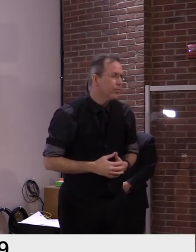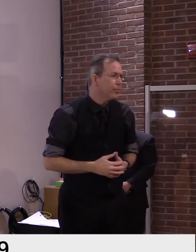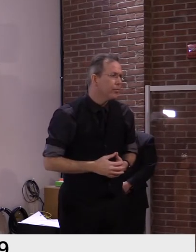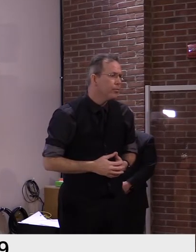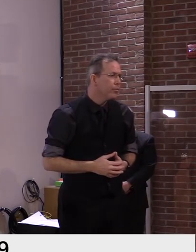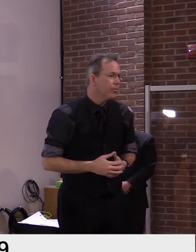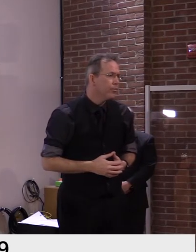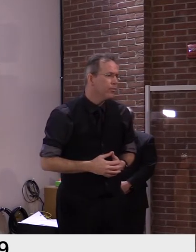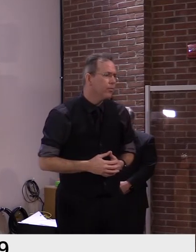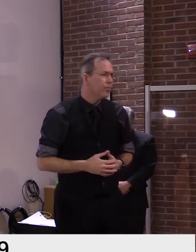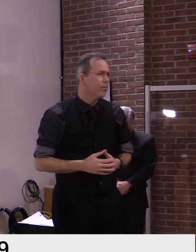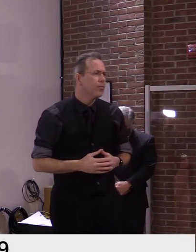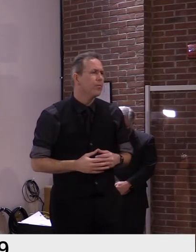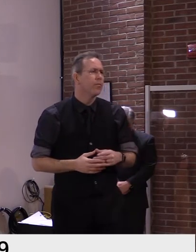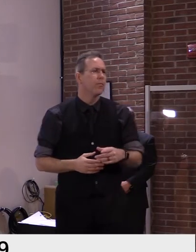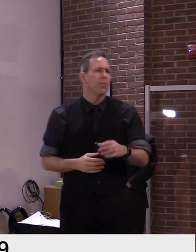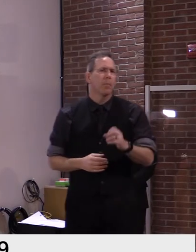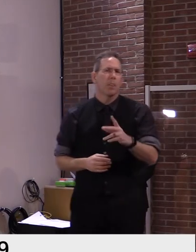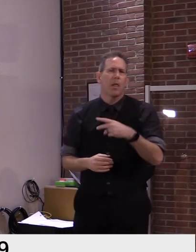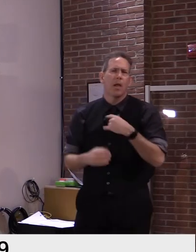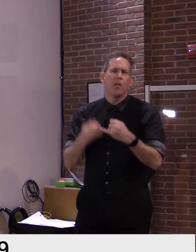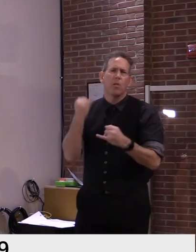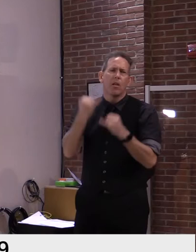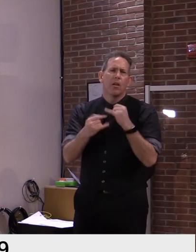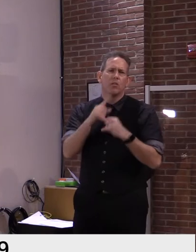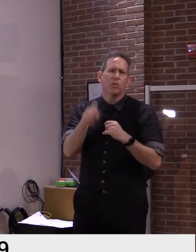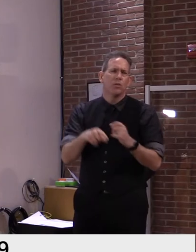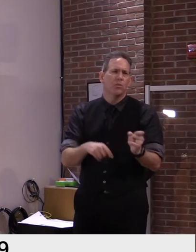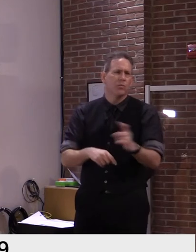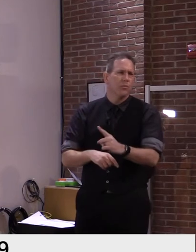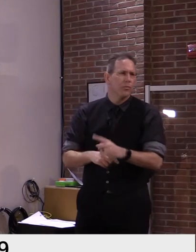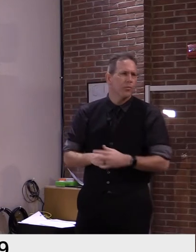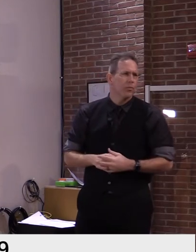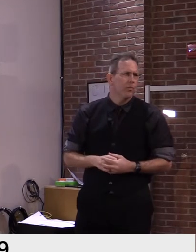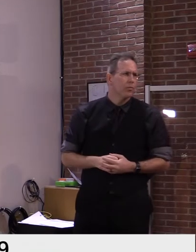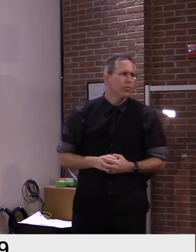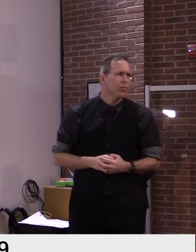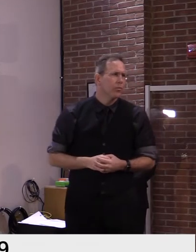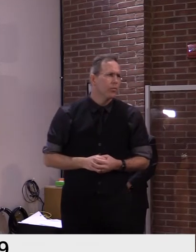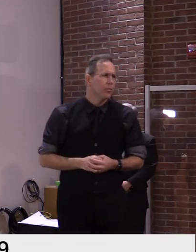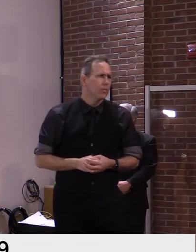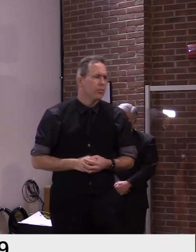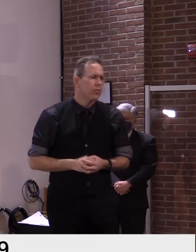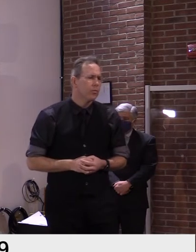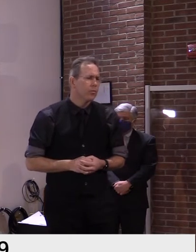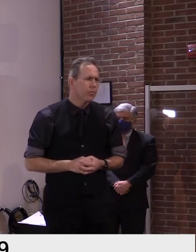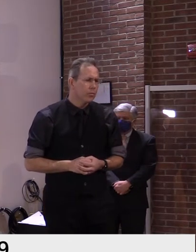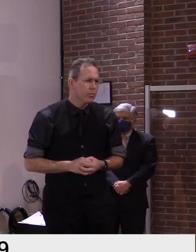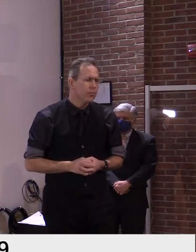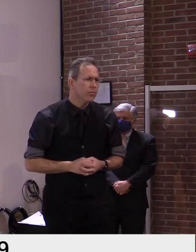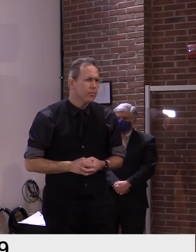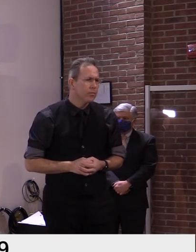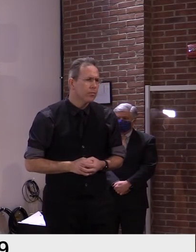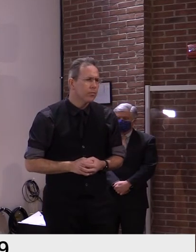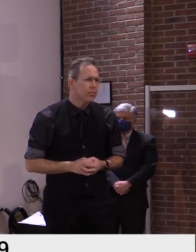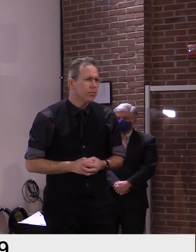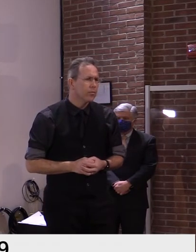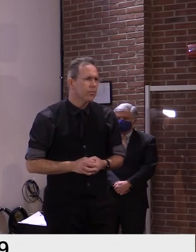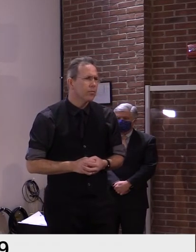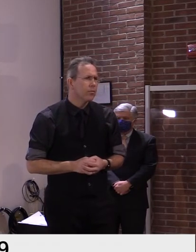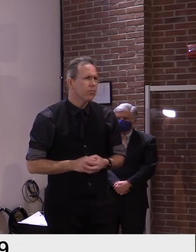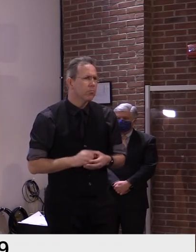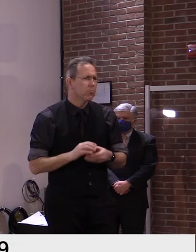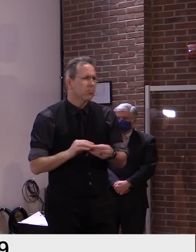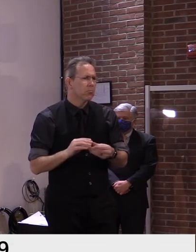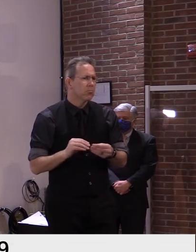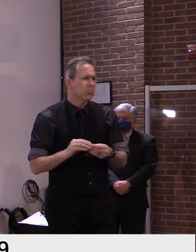And my last question might help ease some of the concerns about the Johnson & Johnson shot for folks. Did it protect against those the people who got sick during the